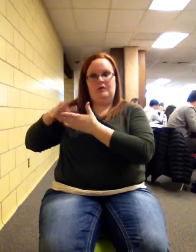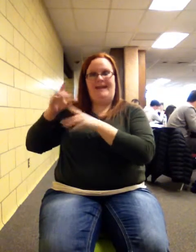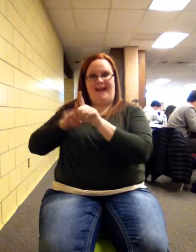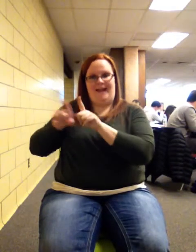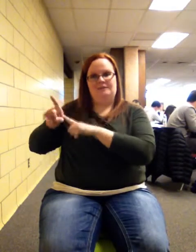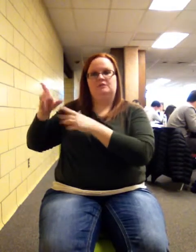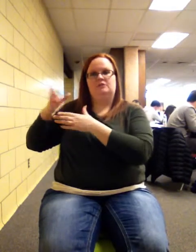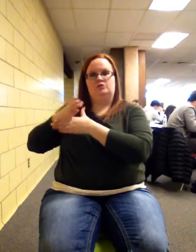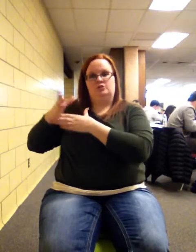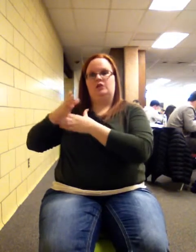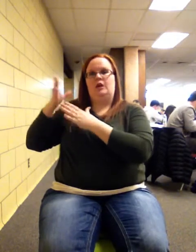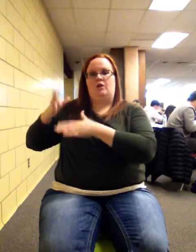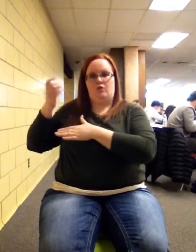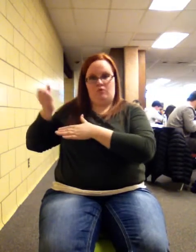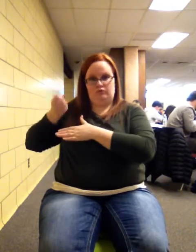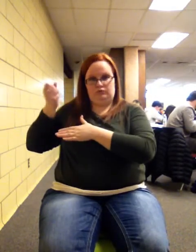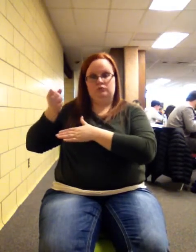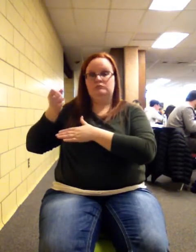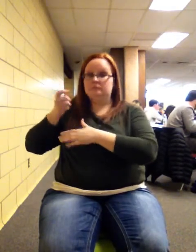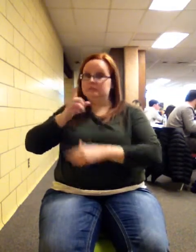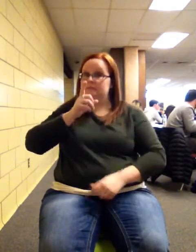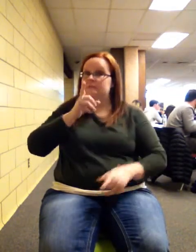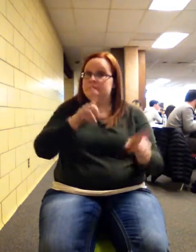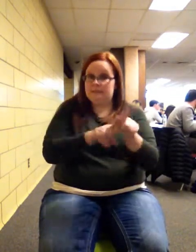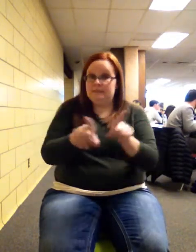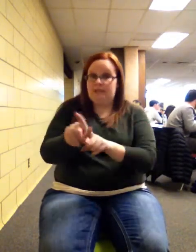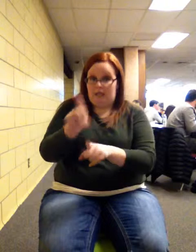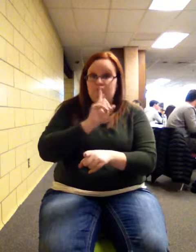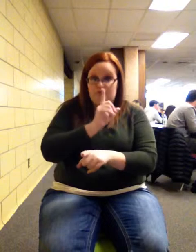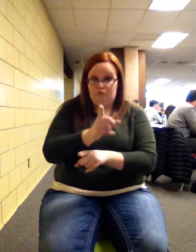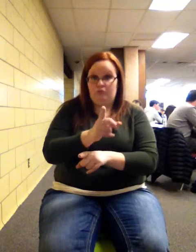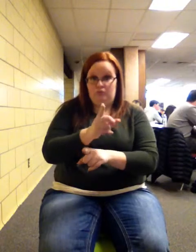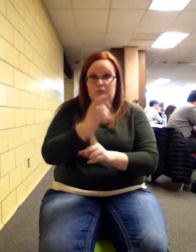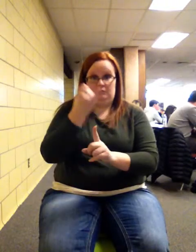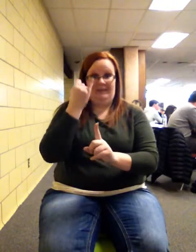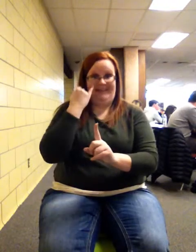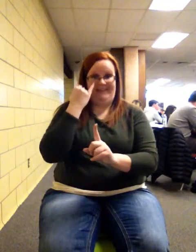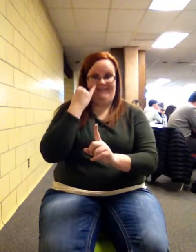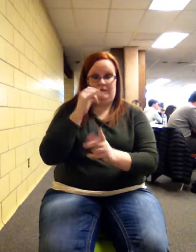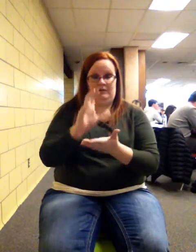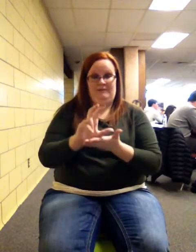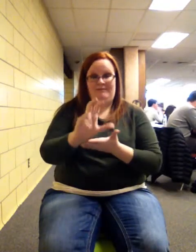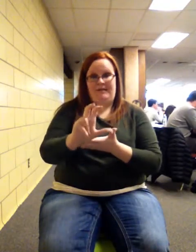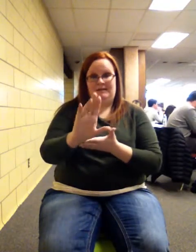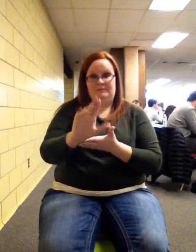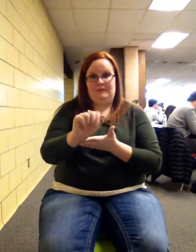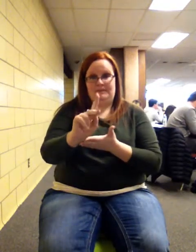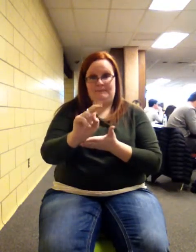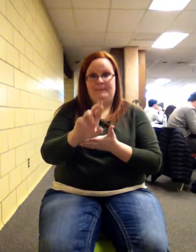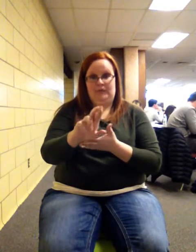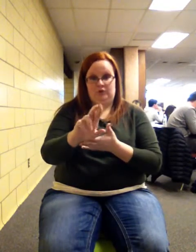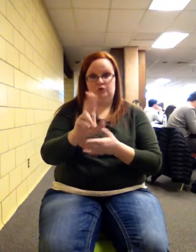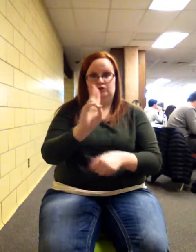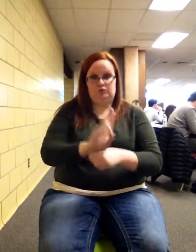The same is going to be true if an investment banker is used. If an investment banker is used, the